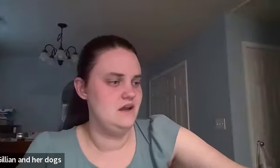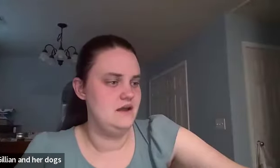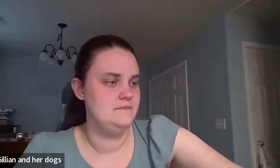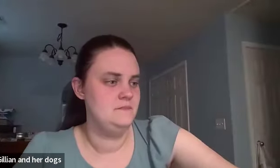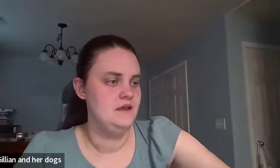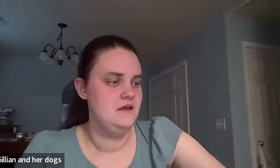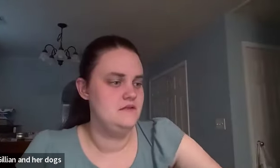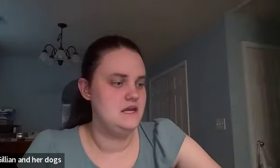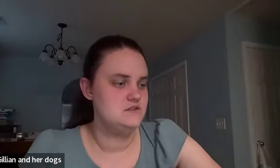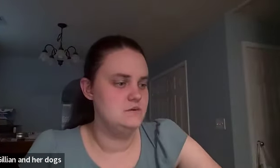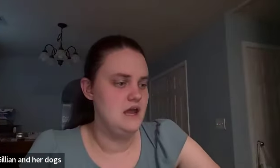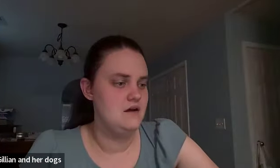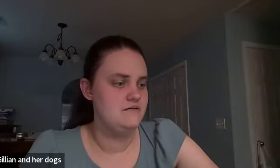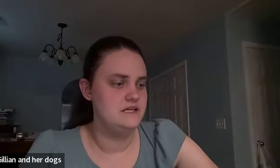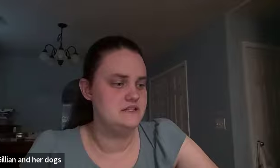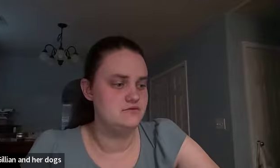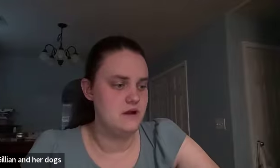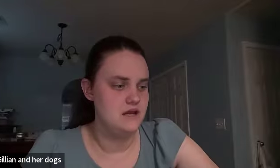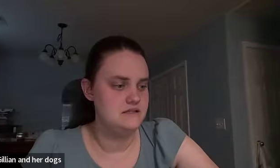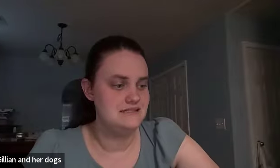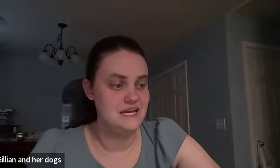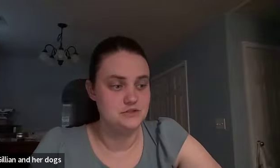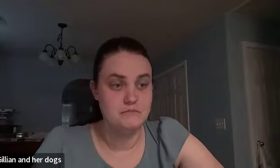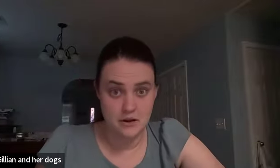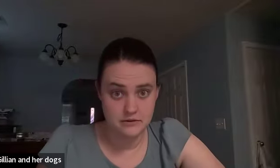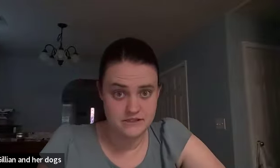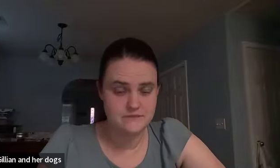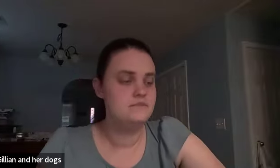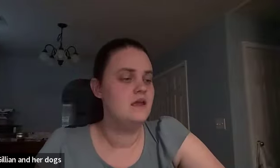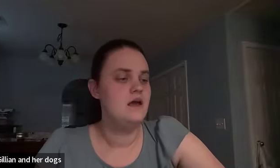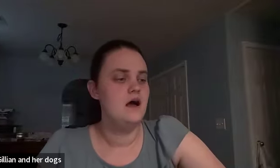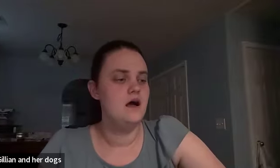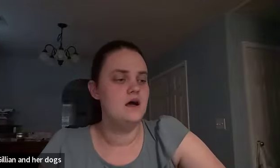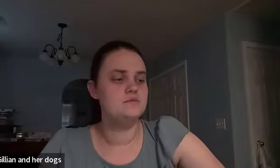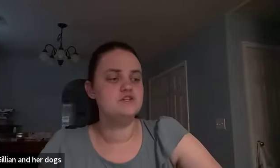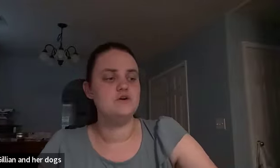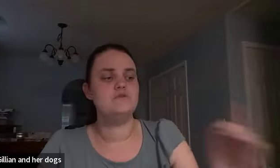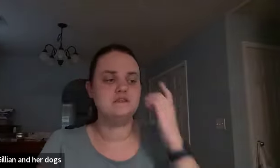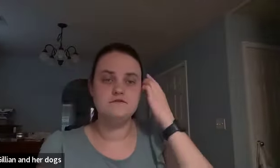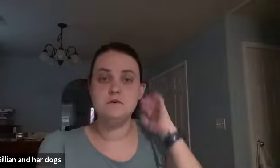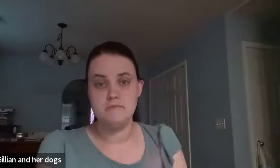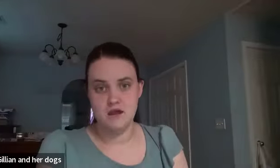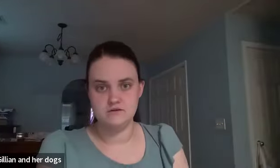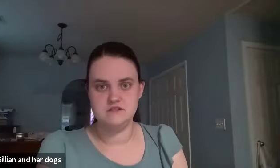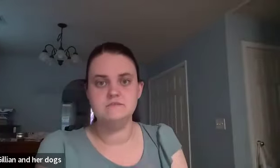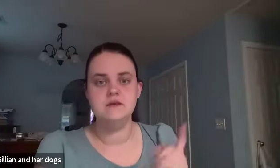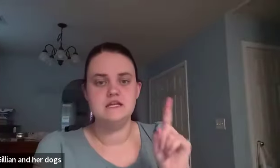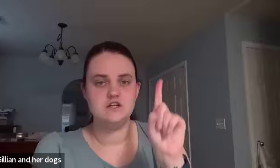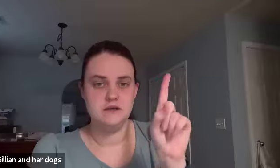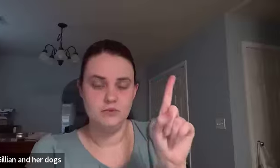Okay. The next one we have is rat/mouse. So the sign for mouse is going to be a